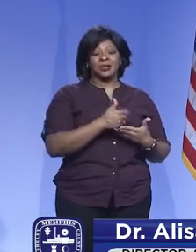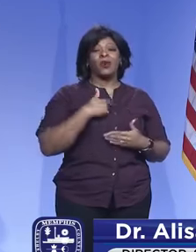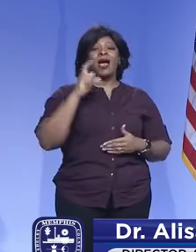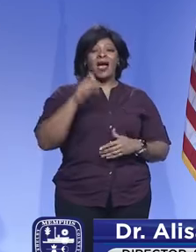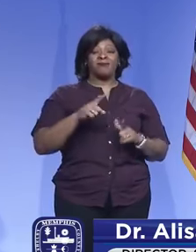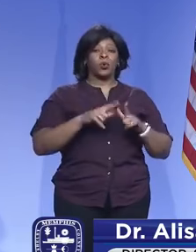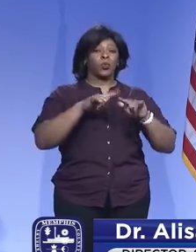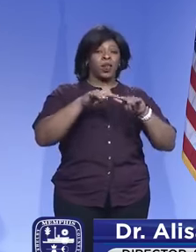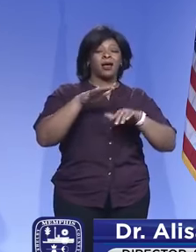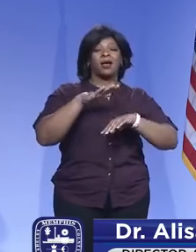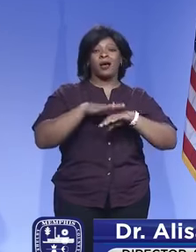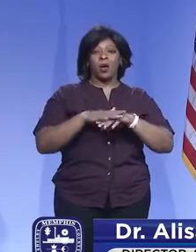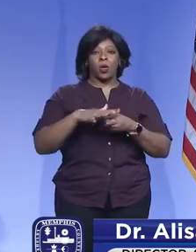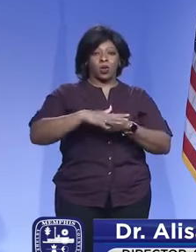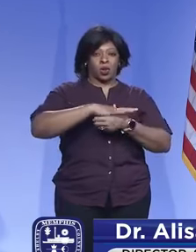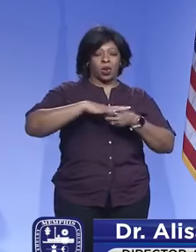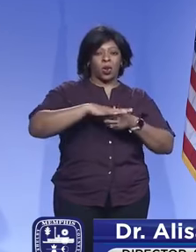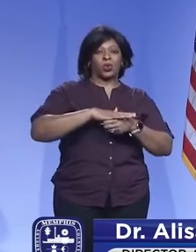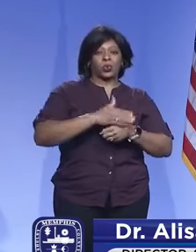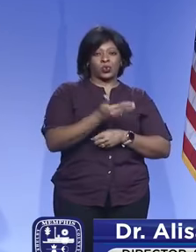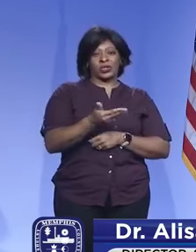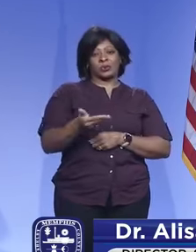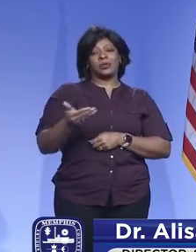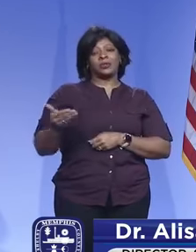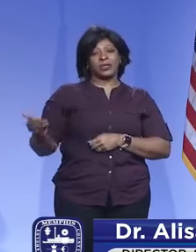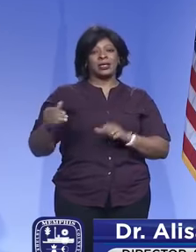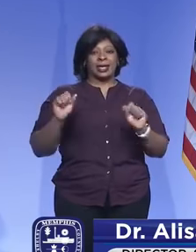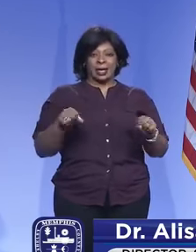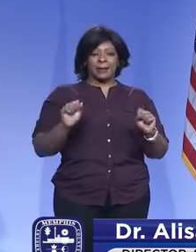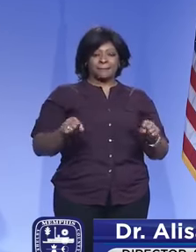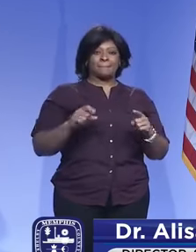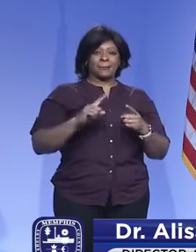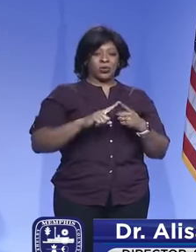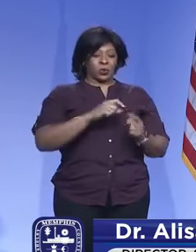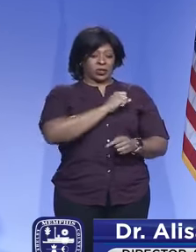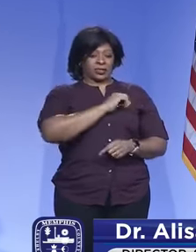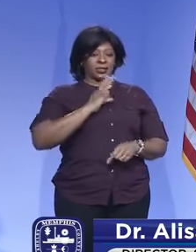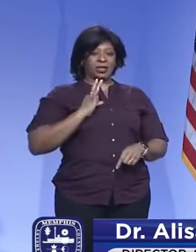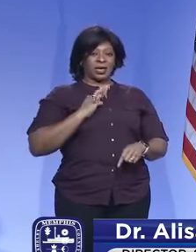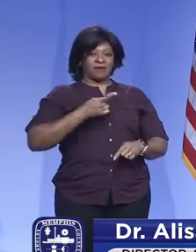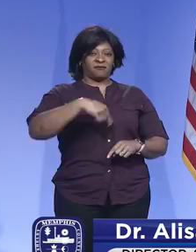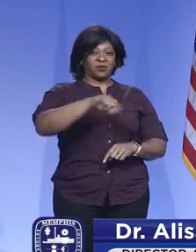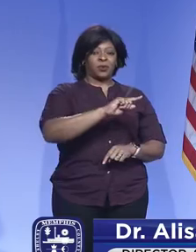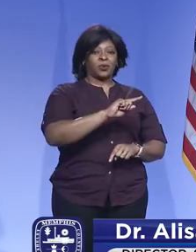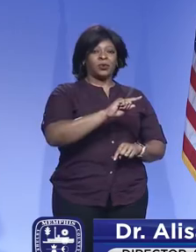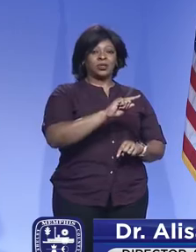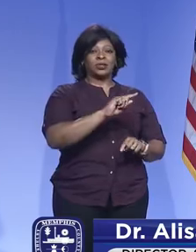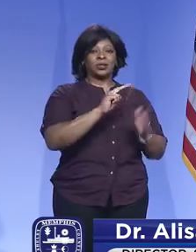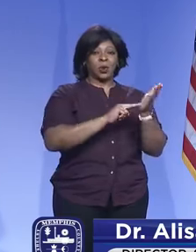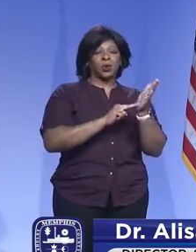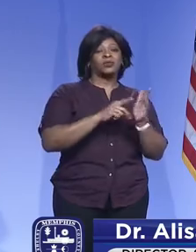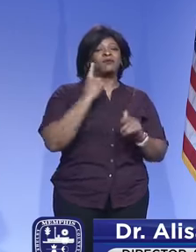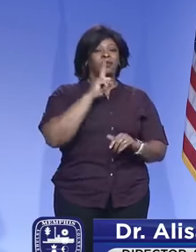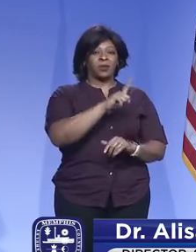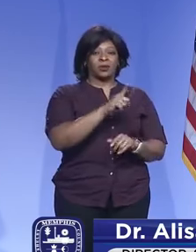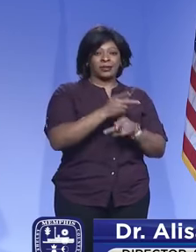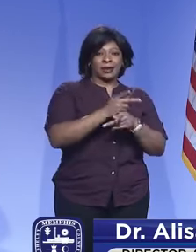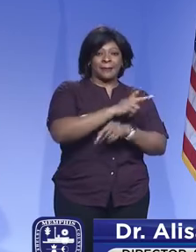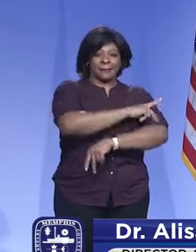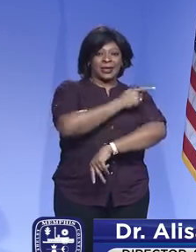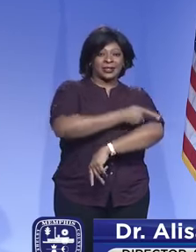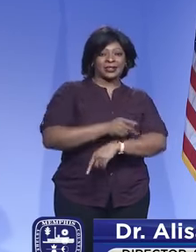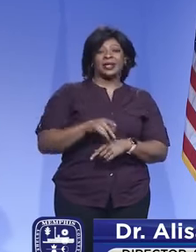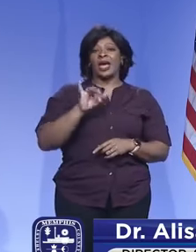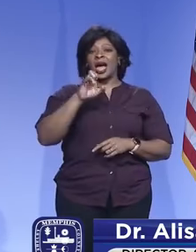have to rely on our local resources to be able to staff those hospital beds. Critical care, intensive